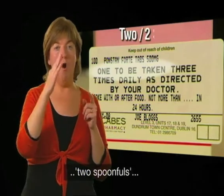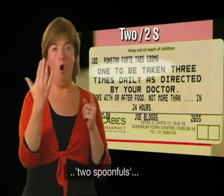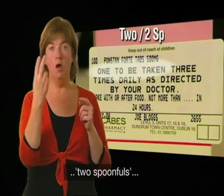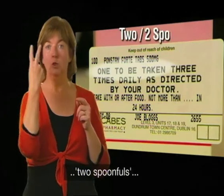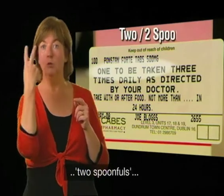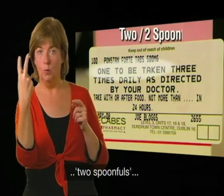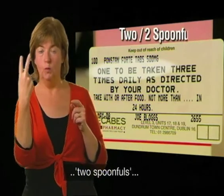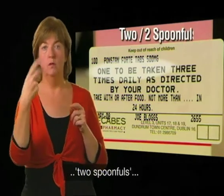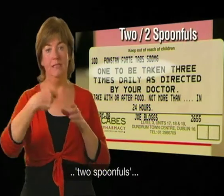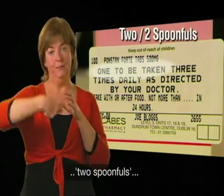2 spoonfuls,